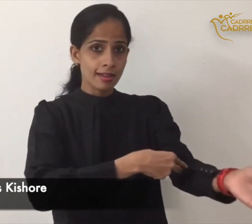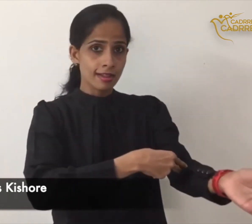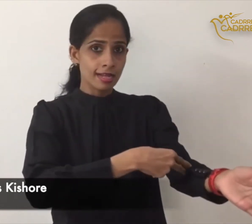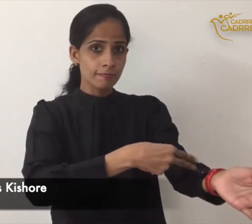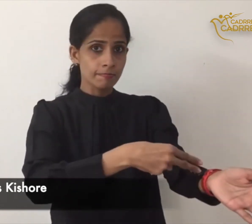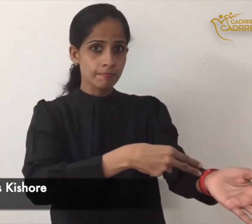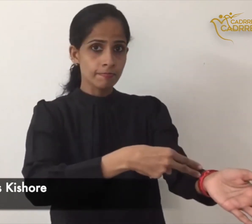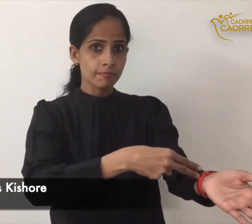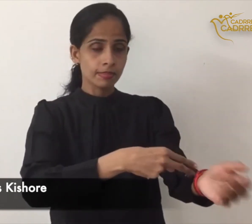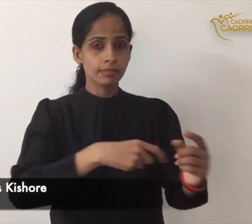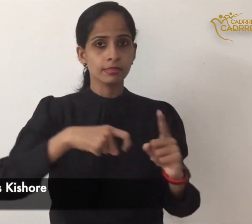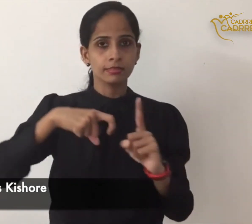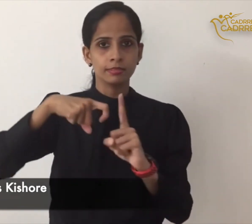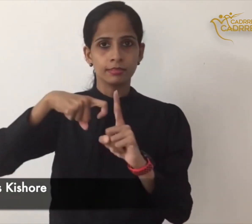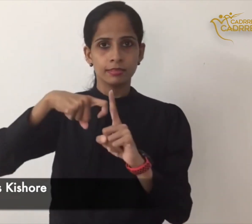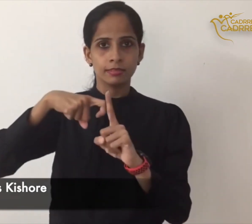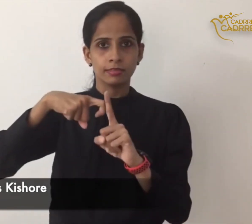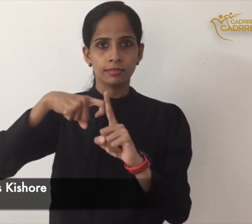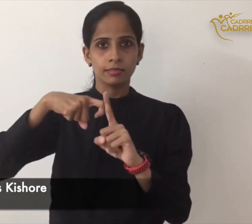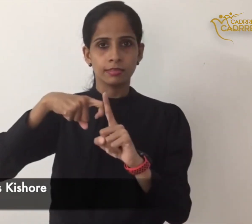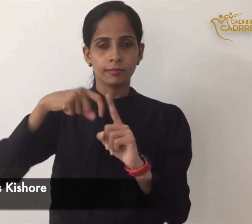My father's name is